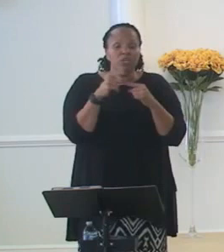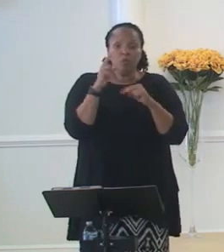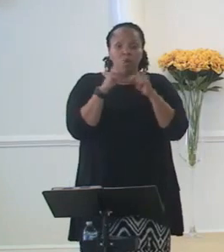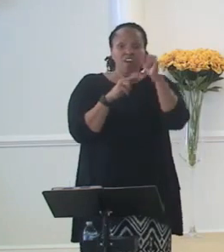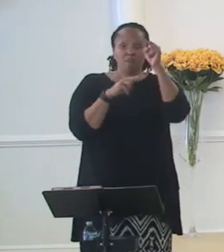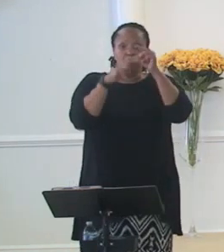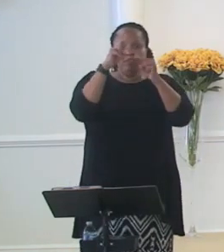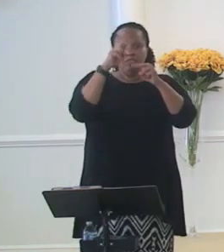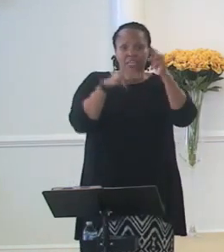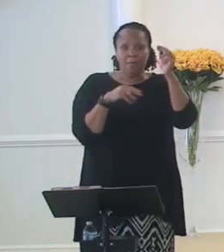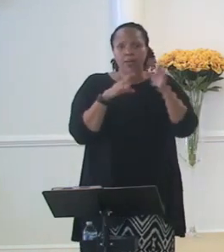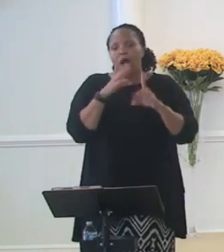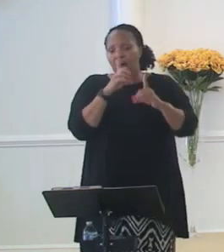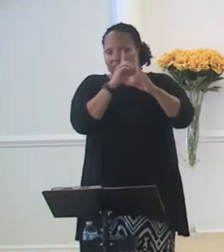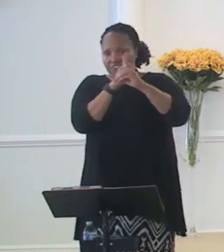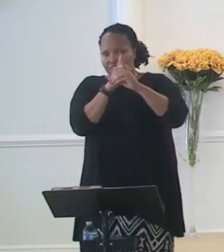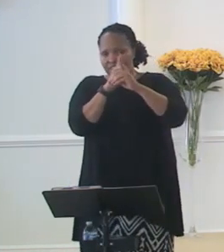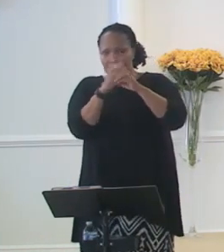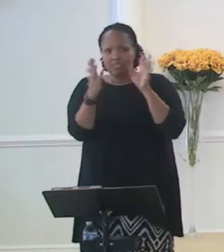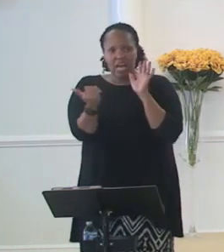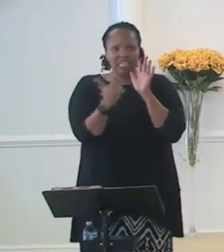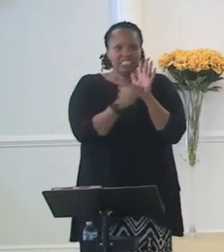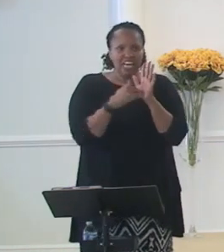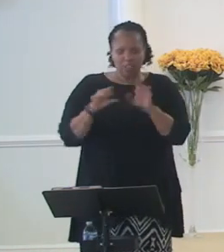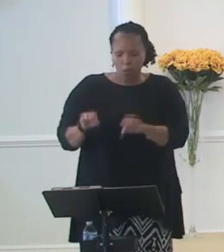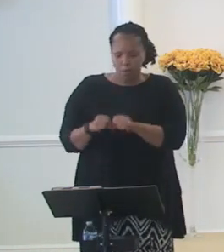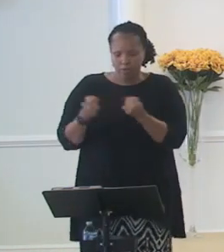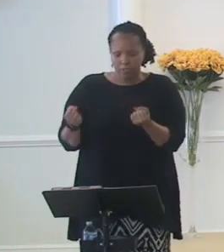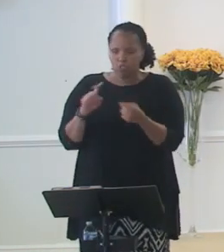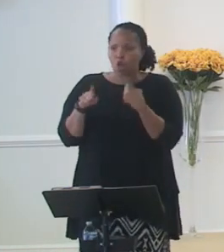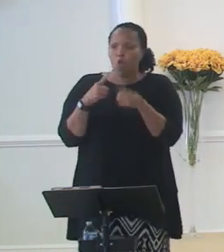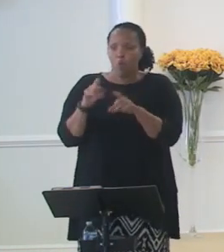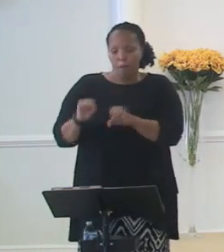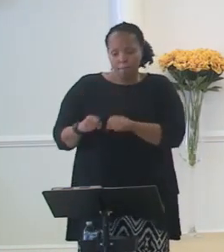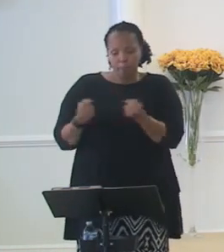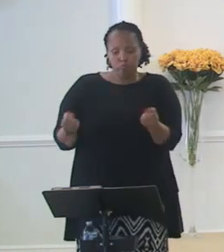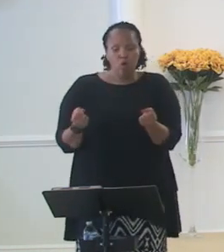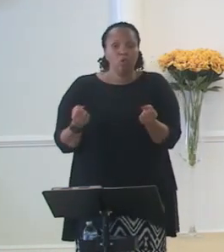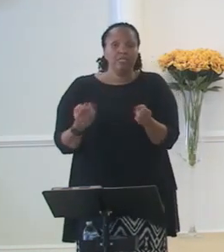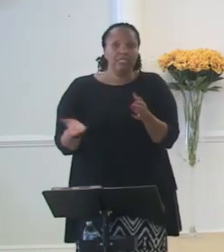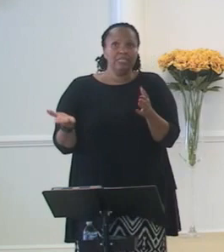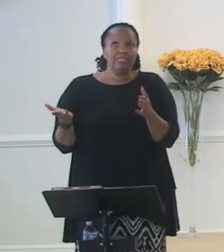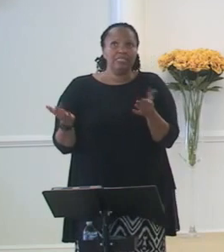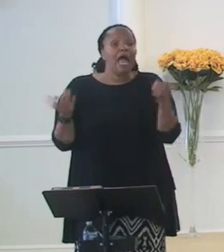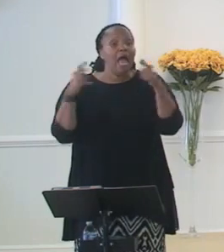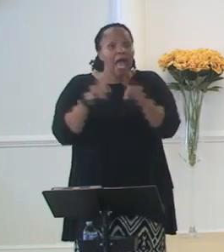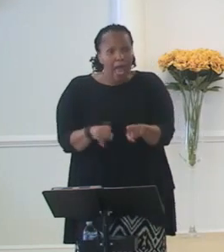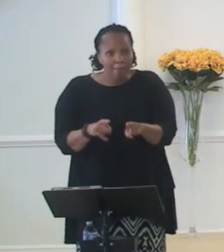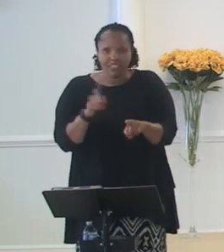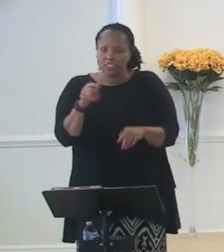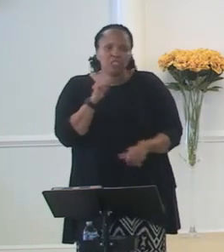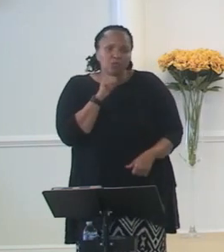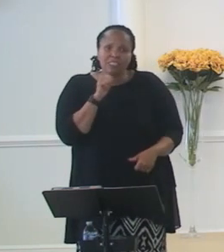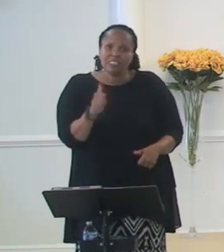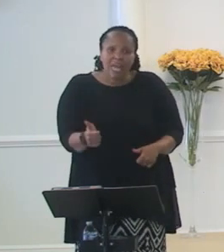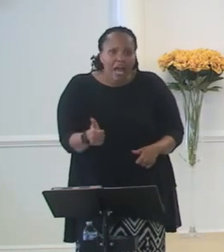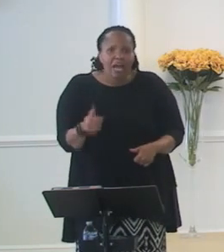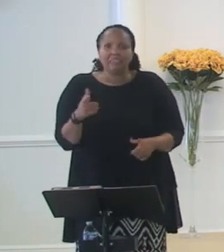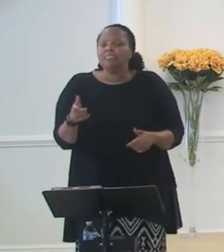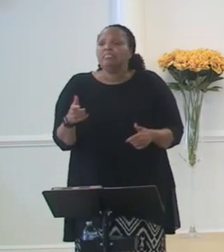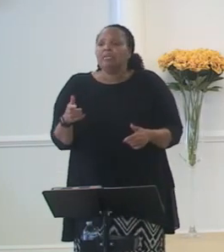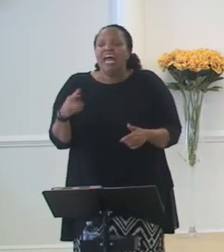a defense against brokenness, when brokenness comes and is denied, it